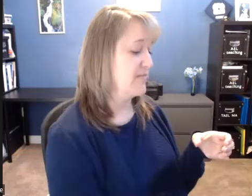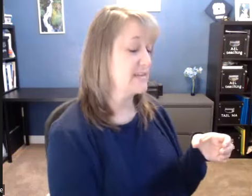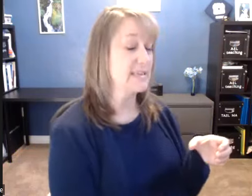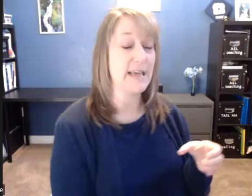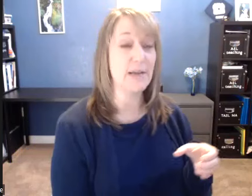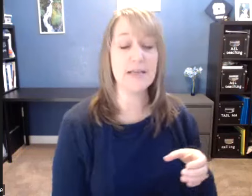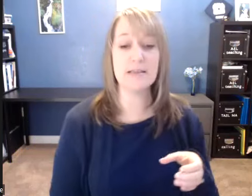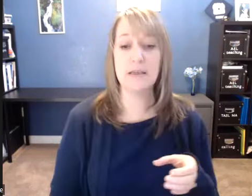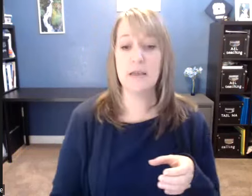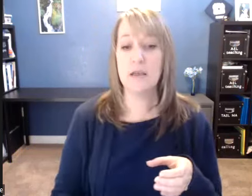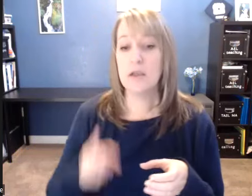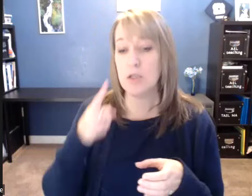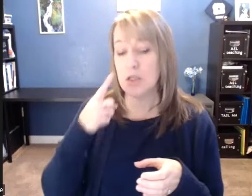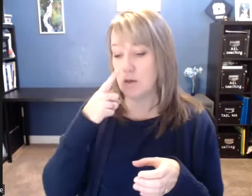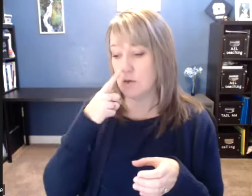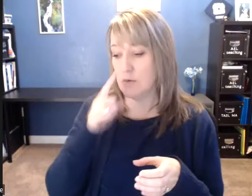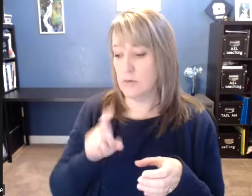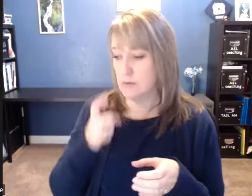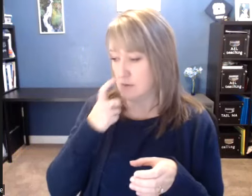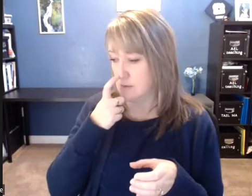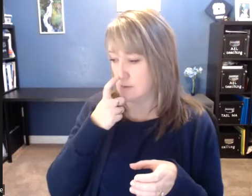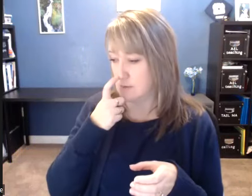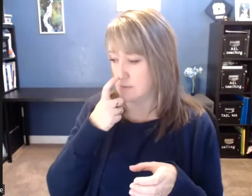facing sideways. You